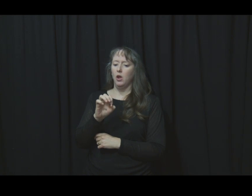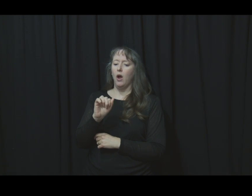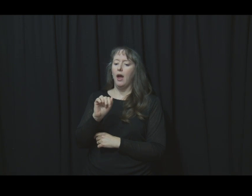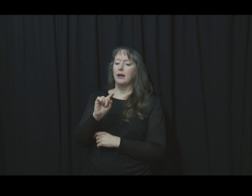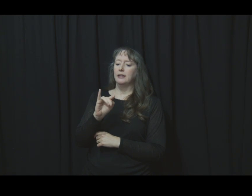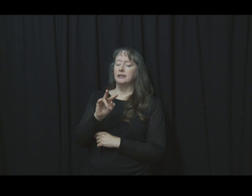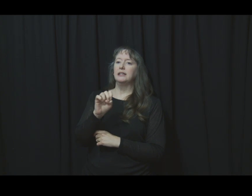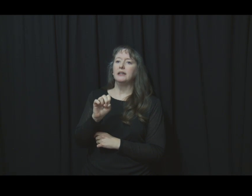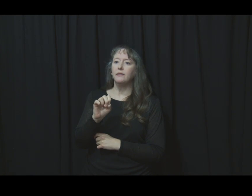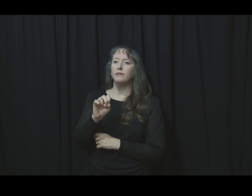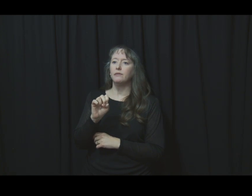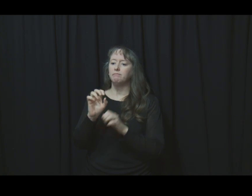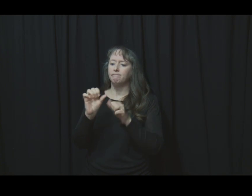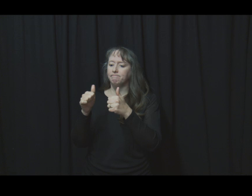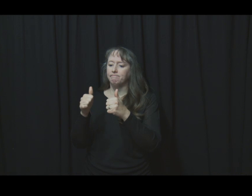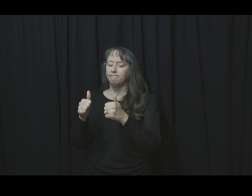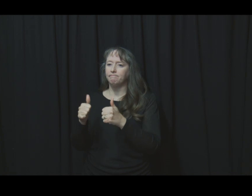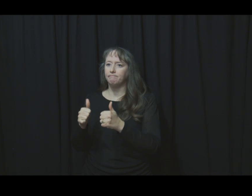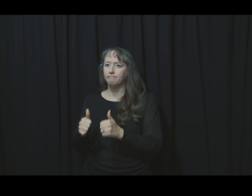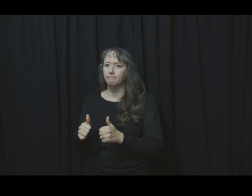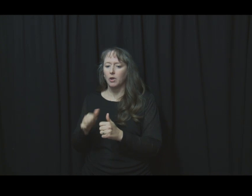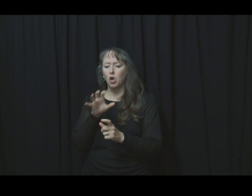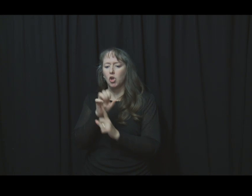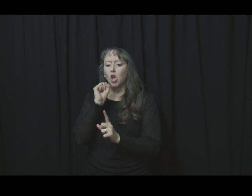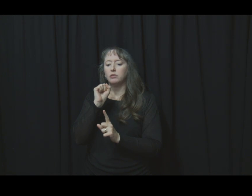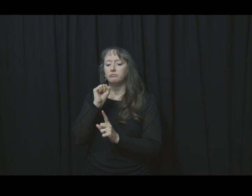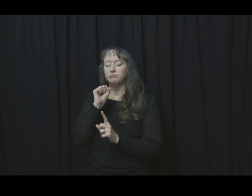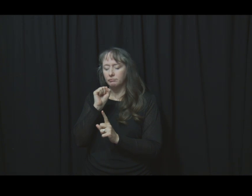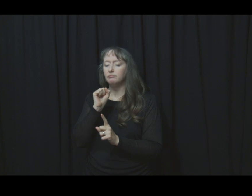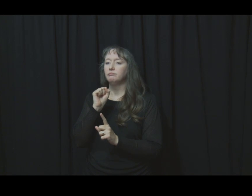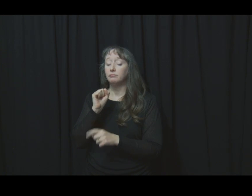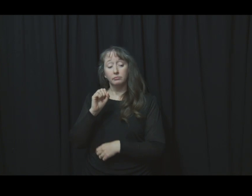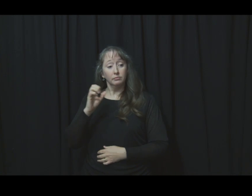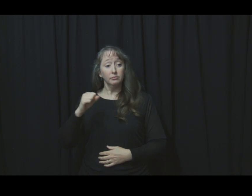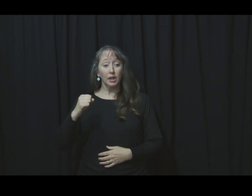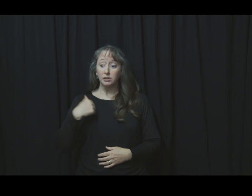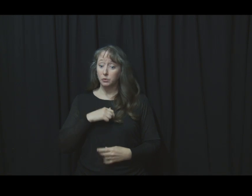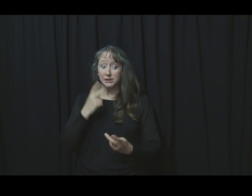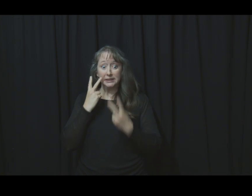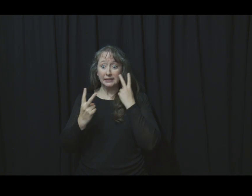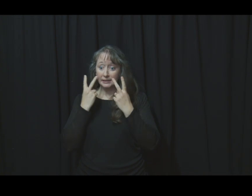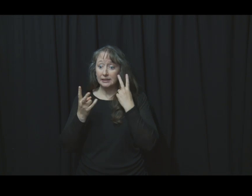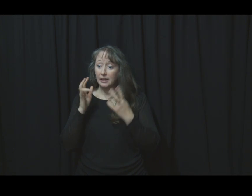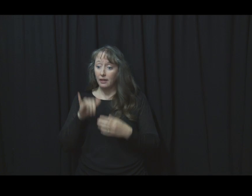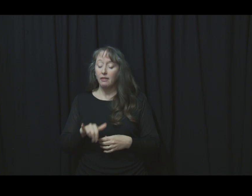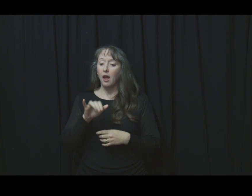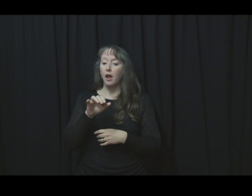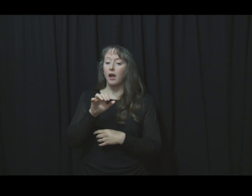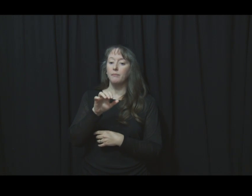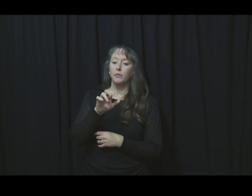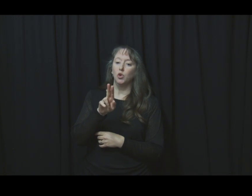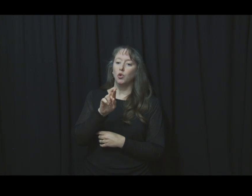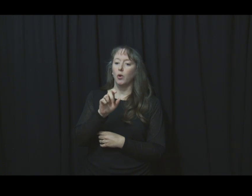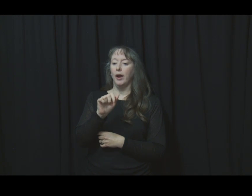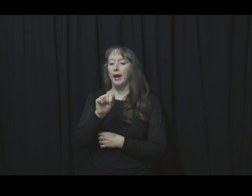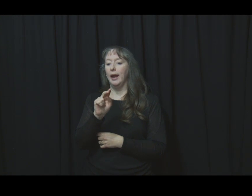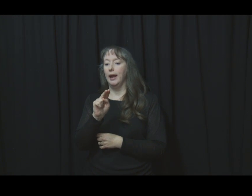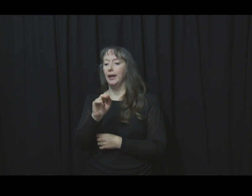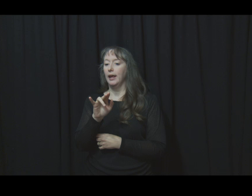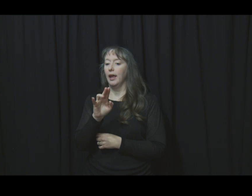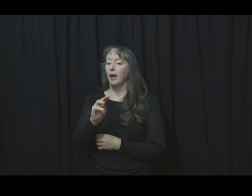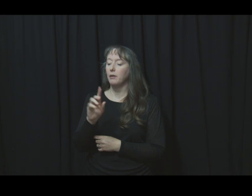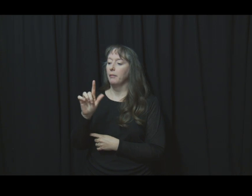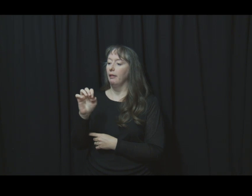that. But you see, we certainly observe radioactive decay, whether it's rubidium, strontium, whether it's uranium, lead, potassium,